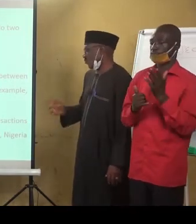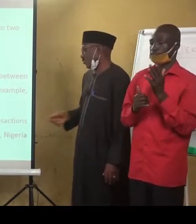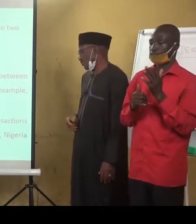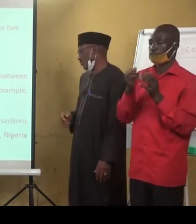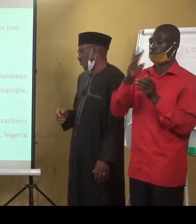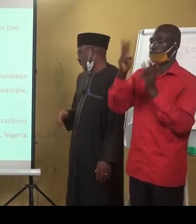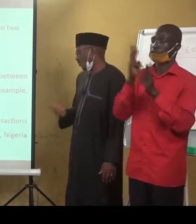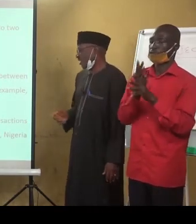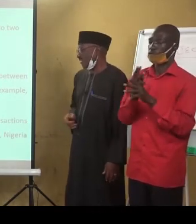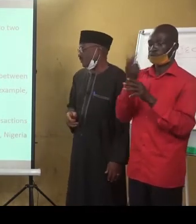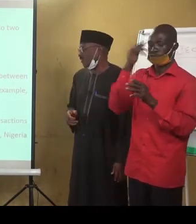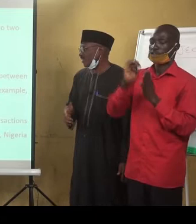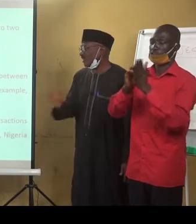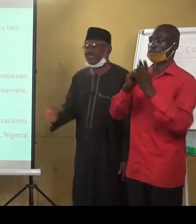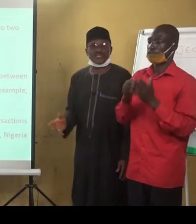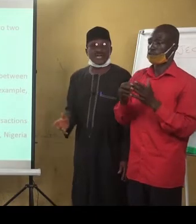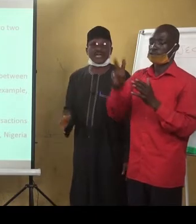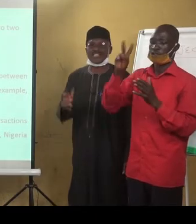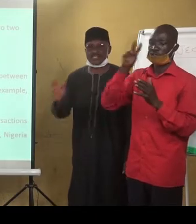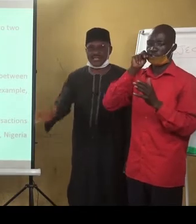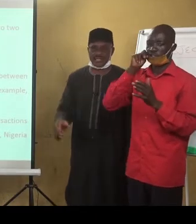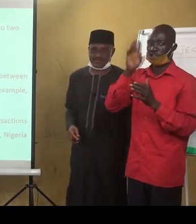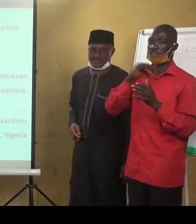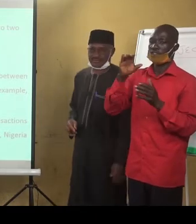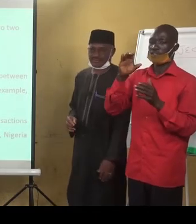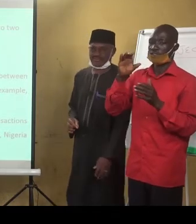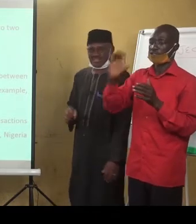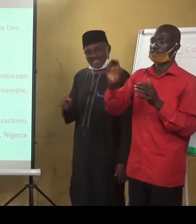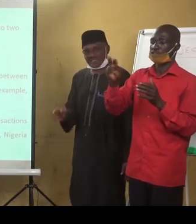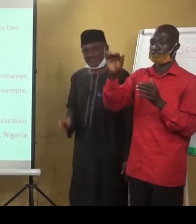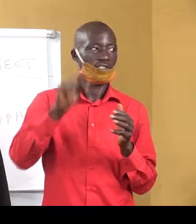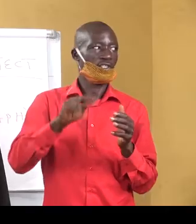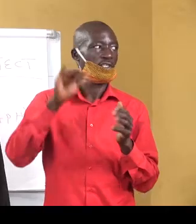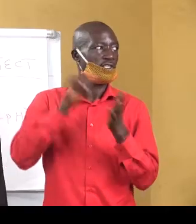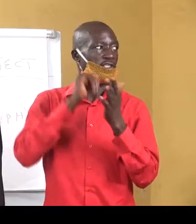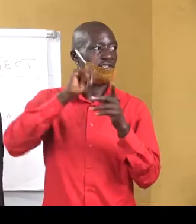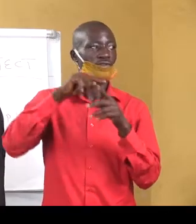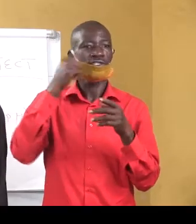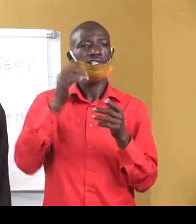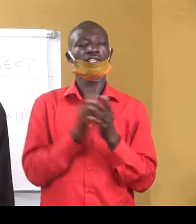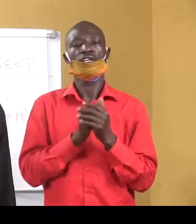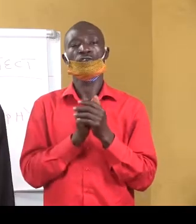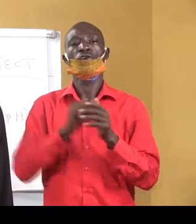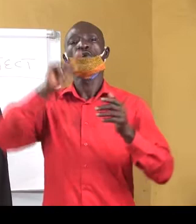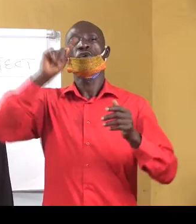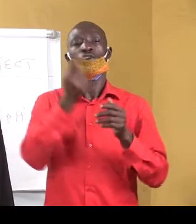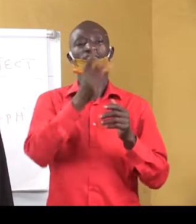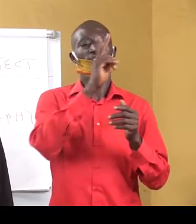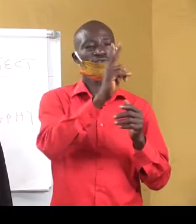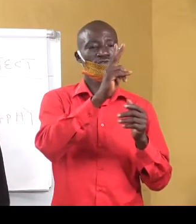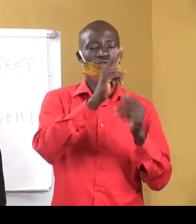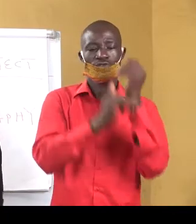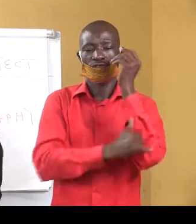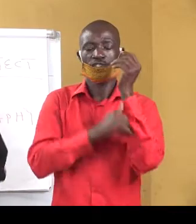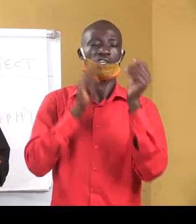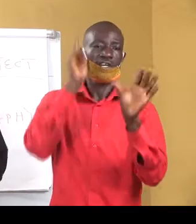of the world. For example, Nigeria and China. That is to say, Nigeria and